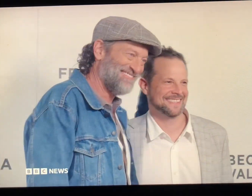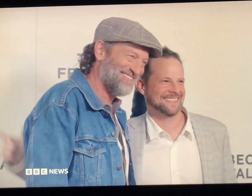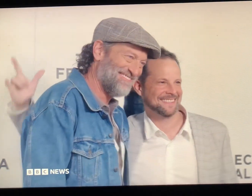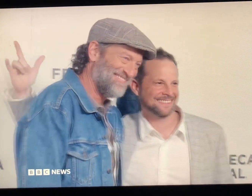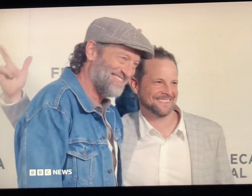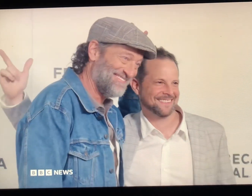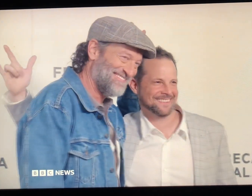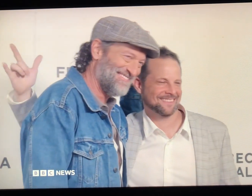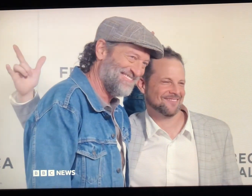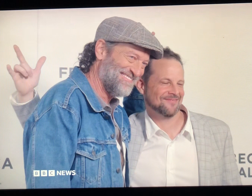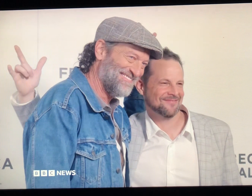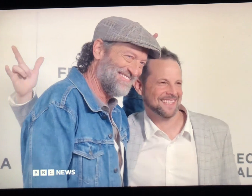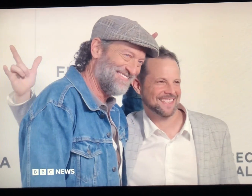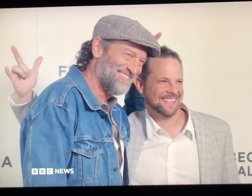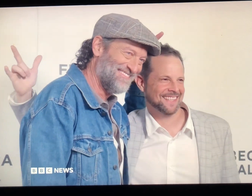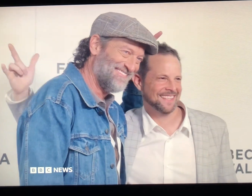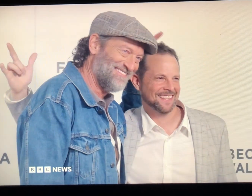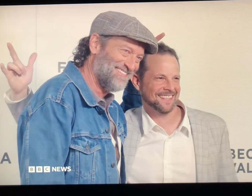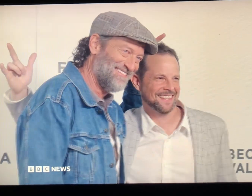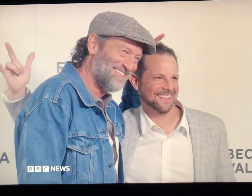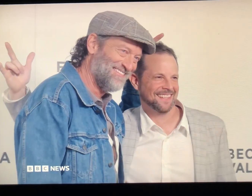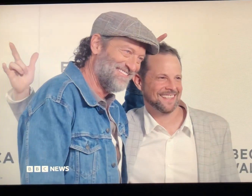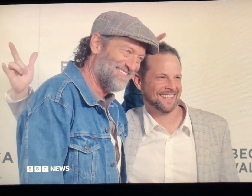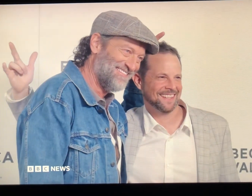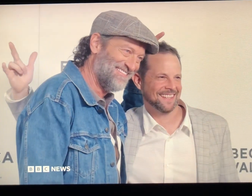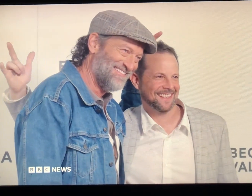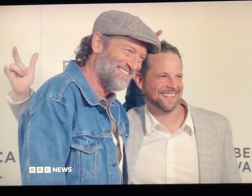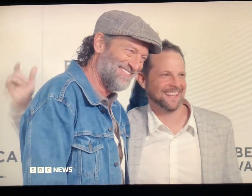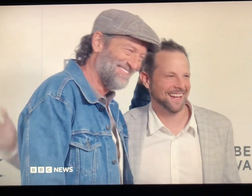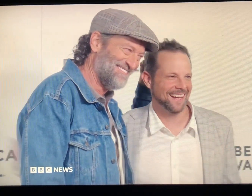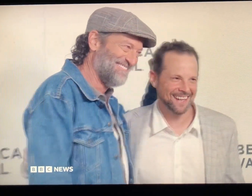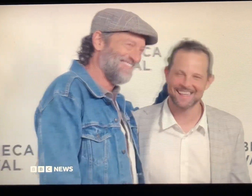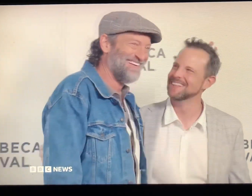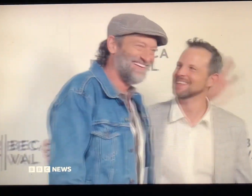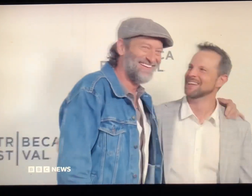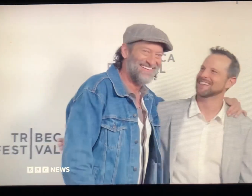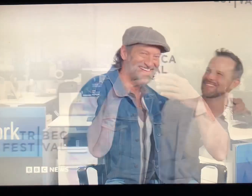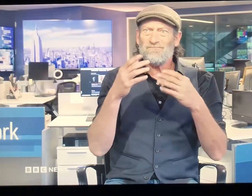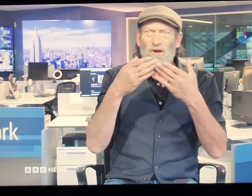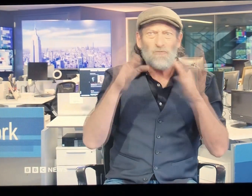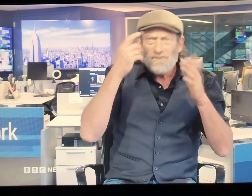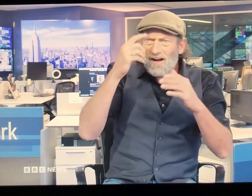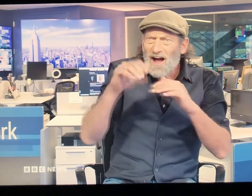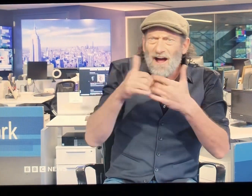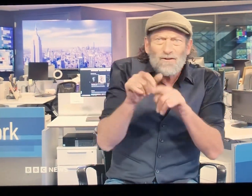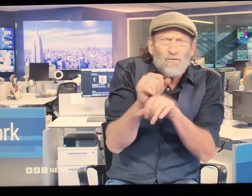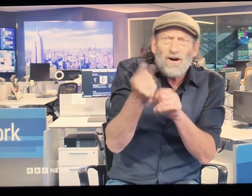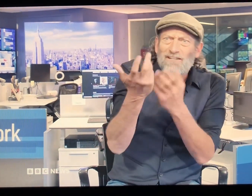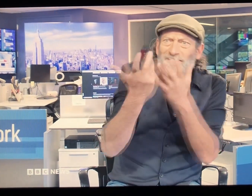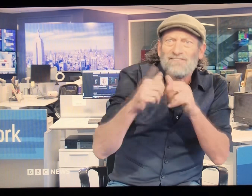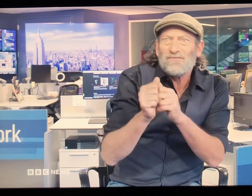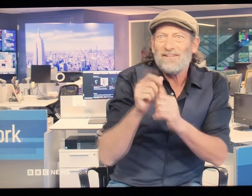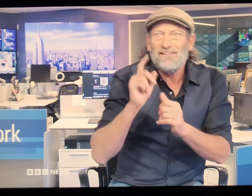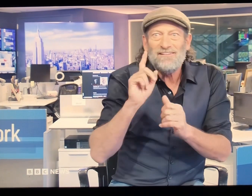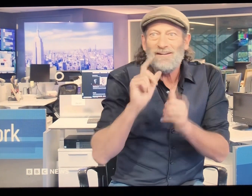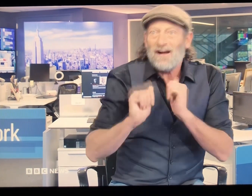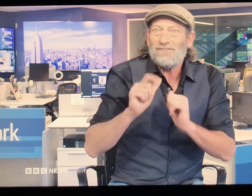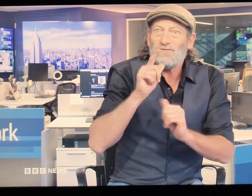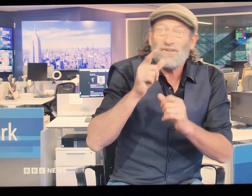represented on screen. Are you satisfied with the rate of progress? Hollywood's beginning to have an open mind and trying to figure